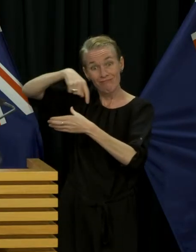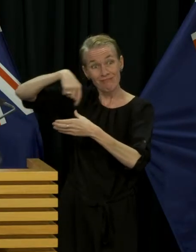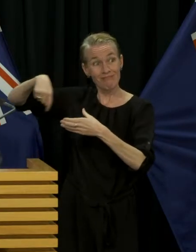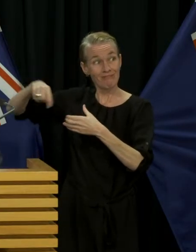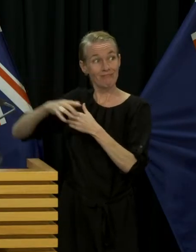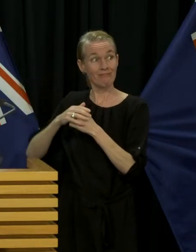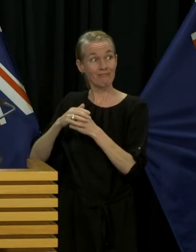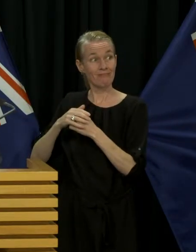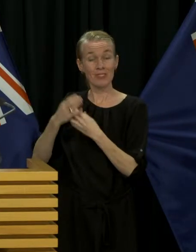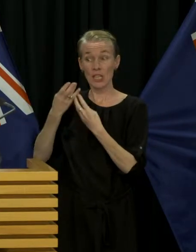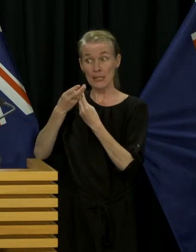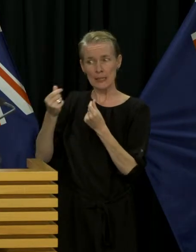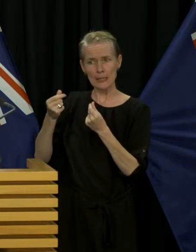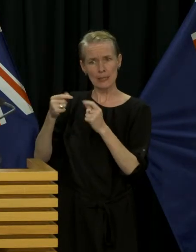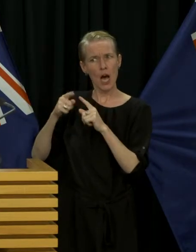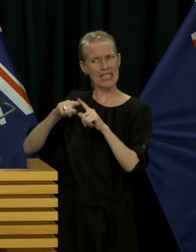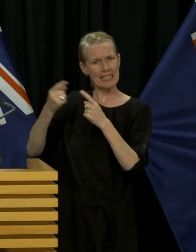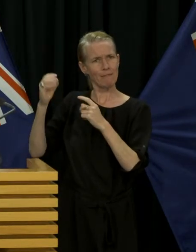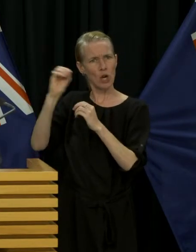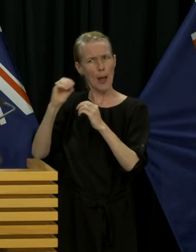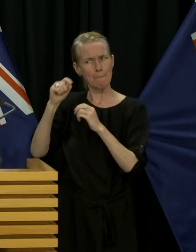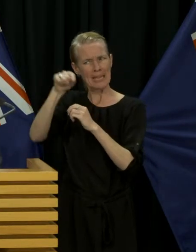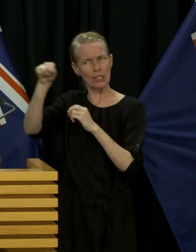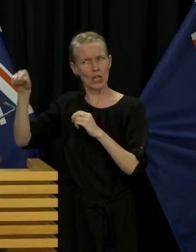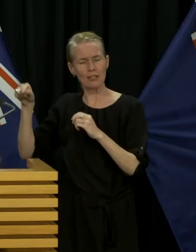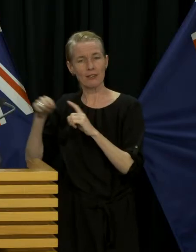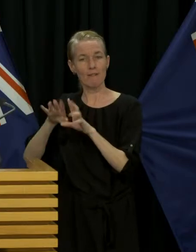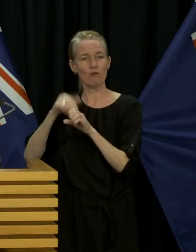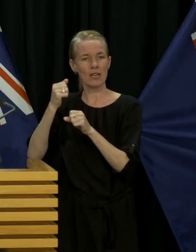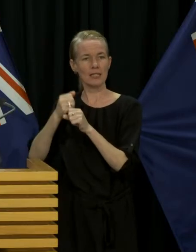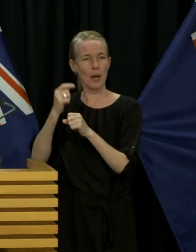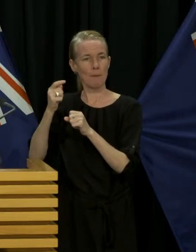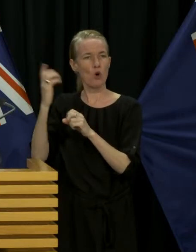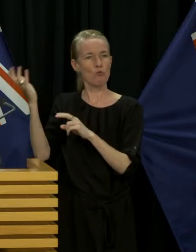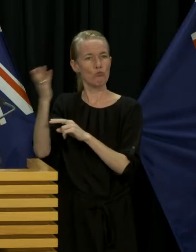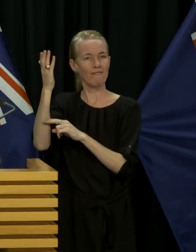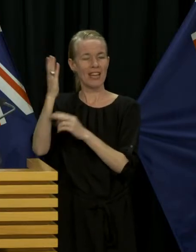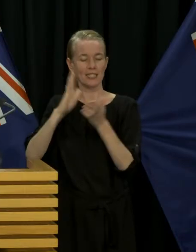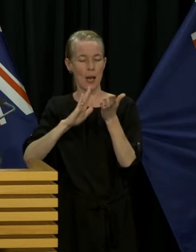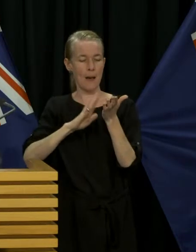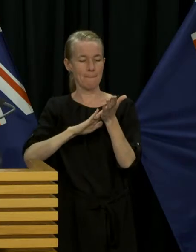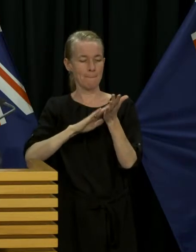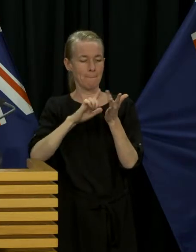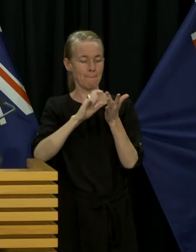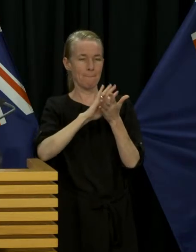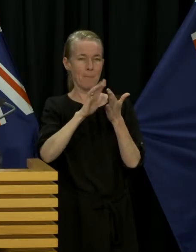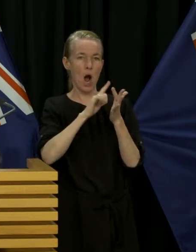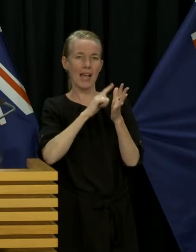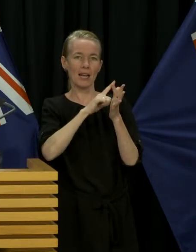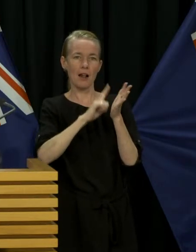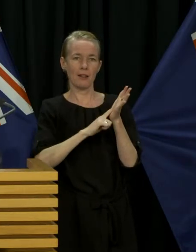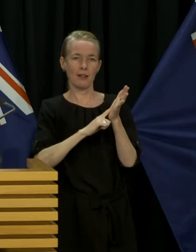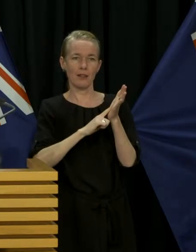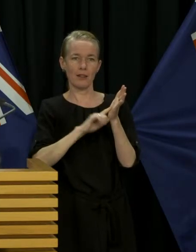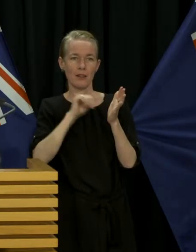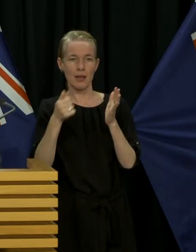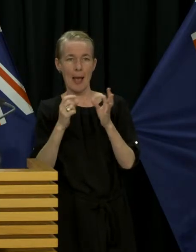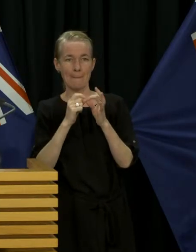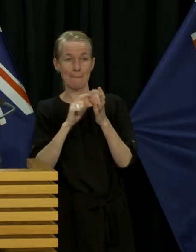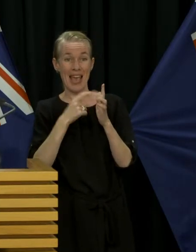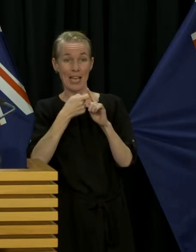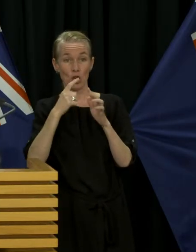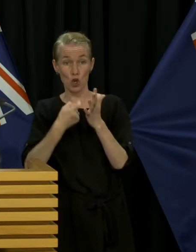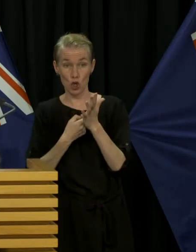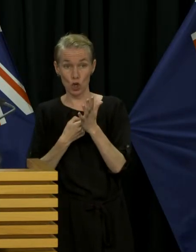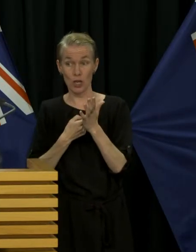this, like Professor Michael Baker, to get clear advice about who and in what settings. Once we have that advice, we will incorporate that